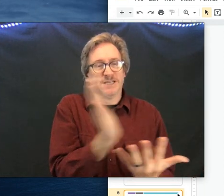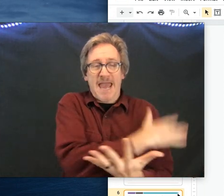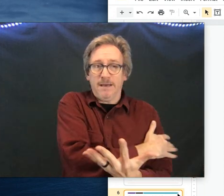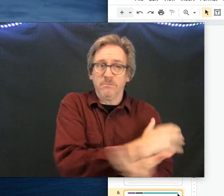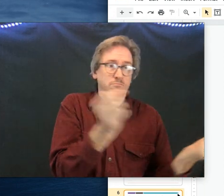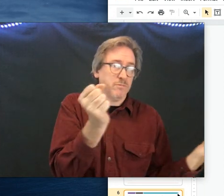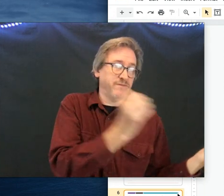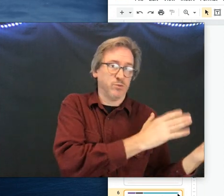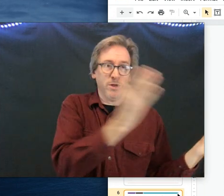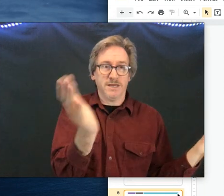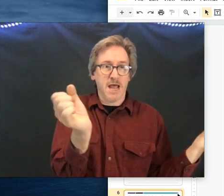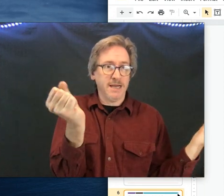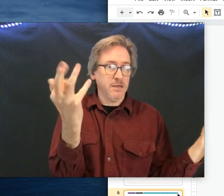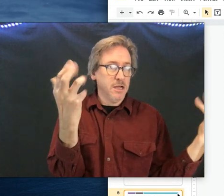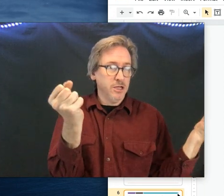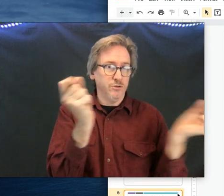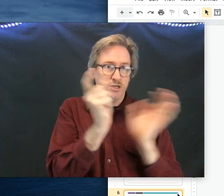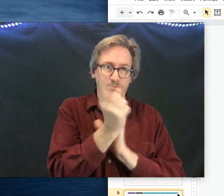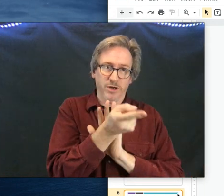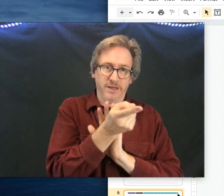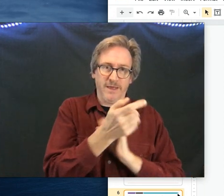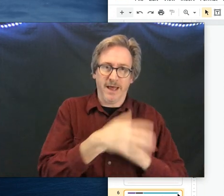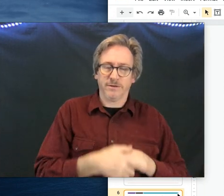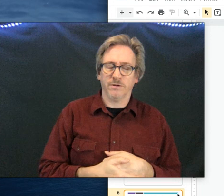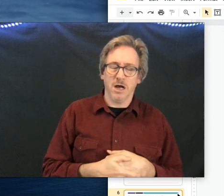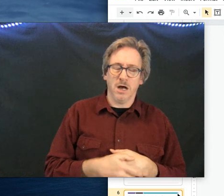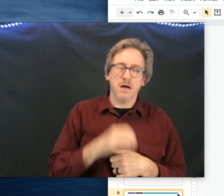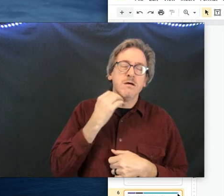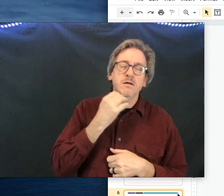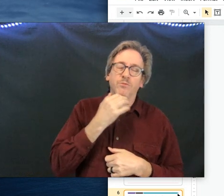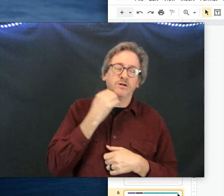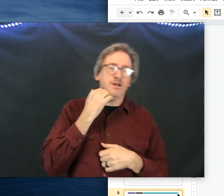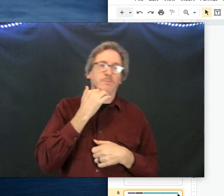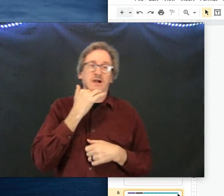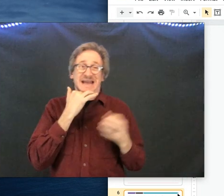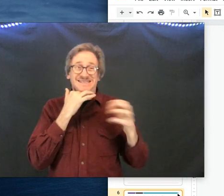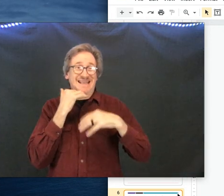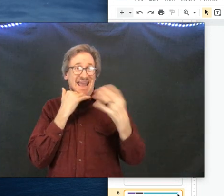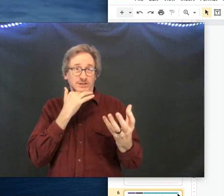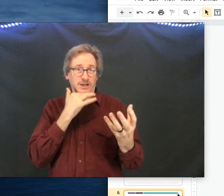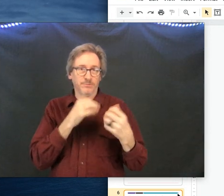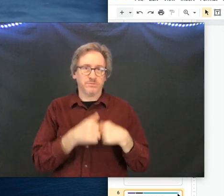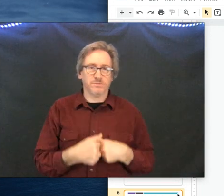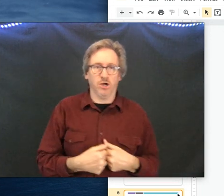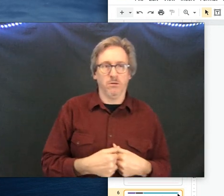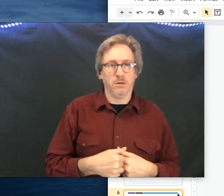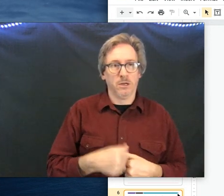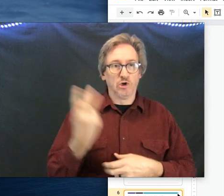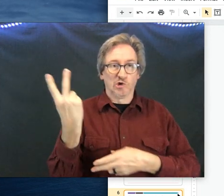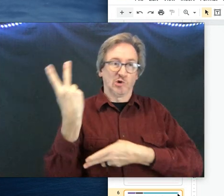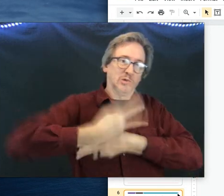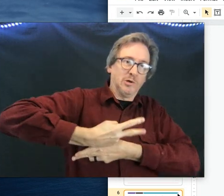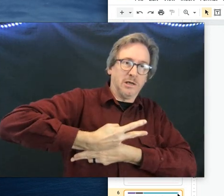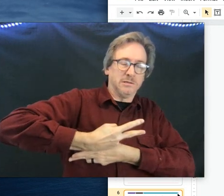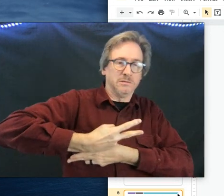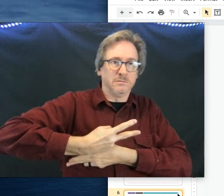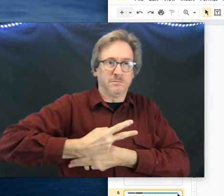under 10, if it's 1 to 9, you just put in that, put the number as the handshake. So